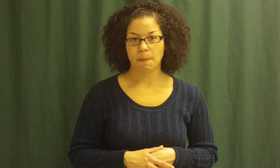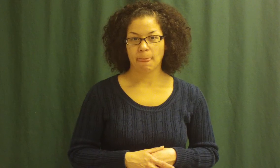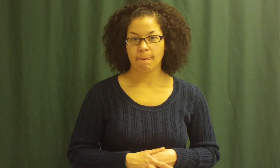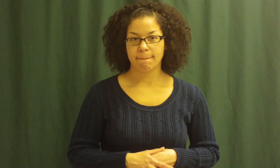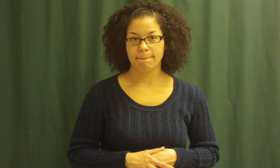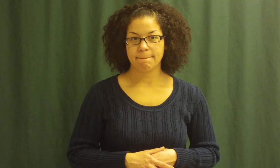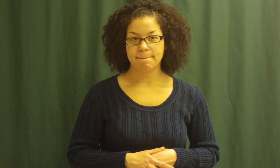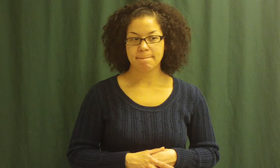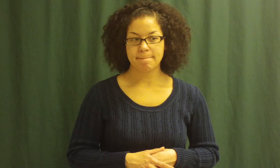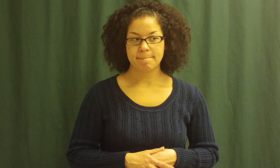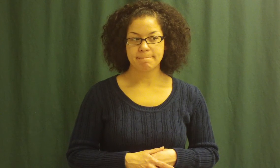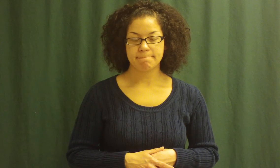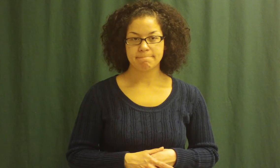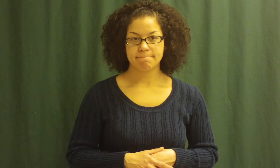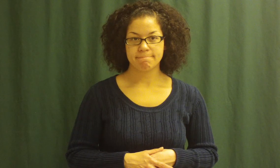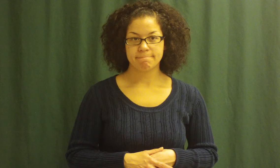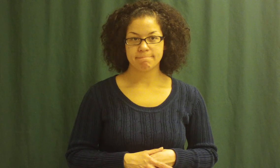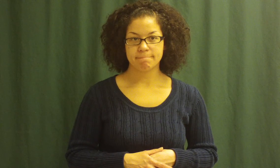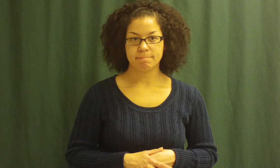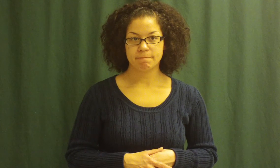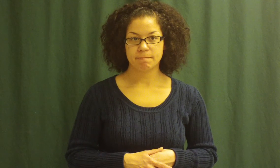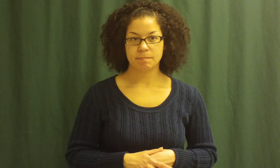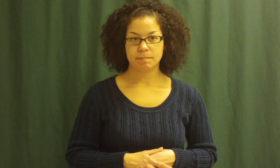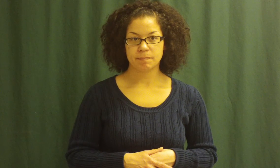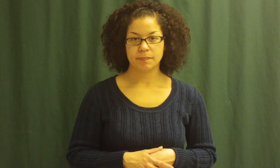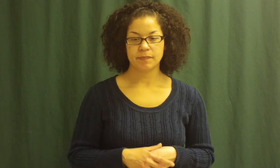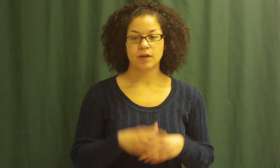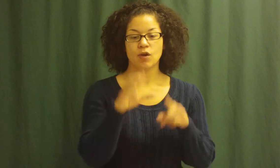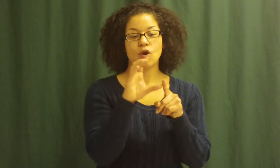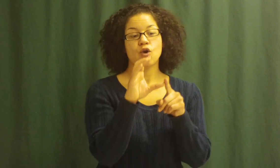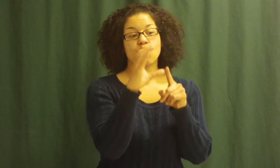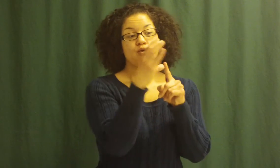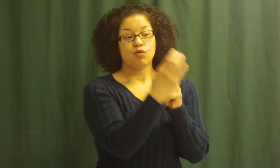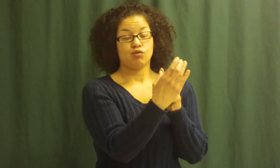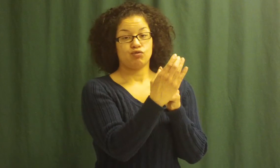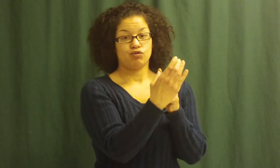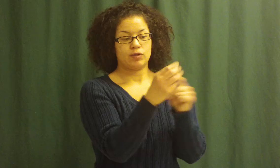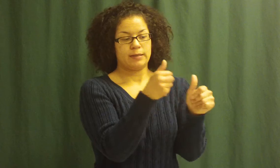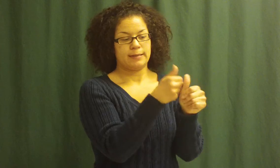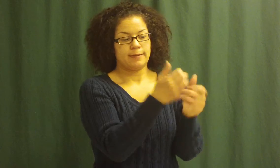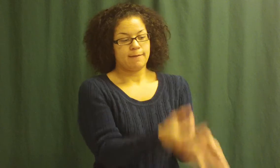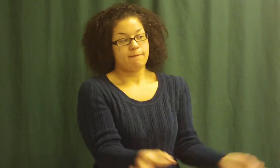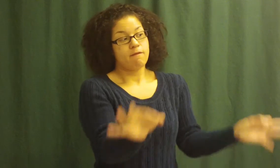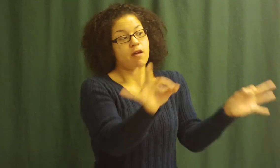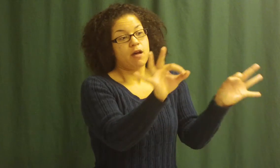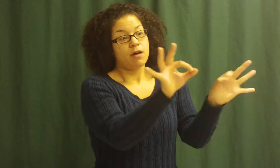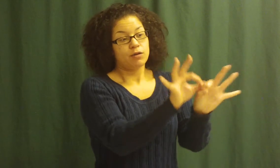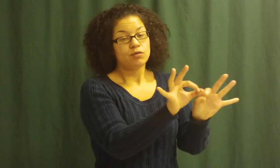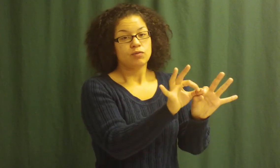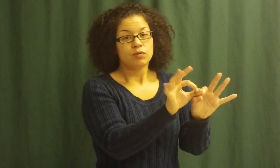A culture's values are its ideas about what is good, right, fair, and